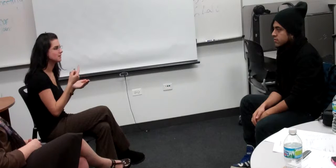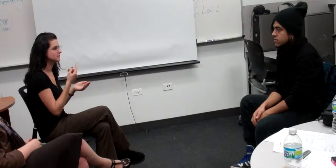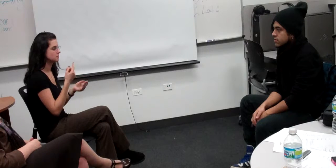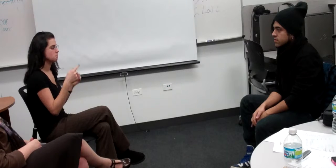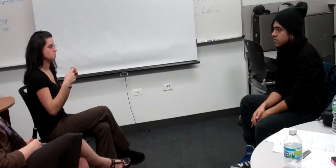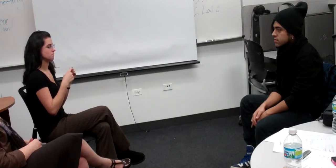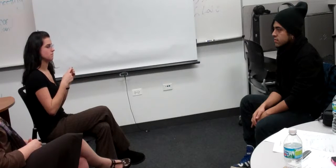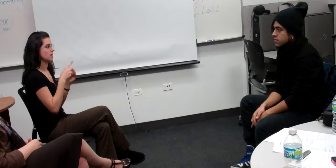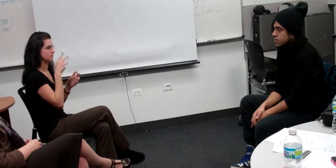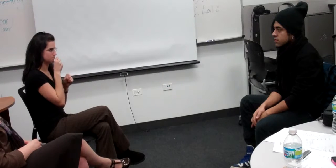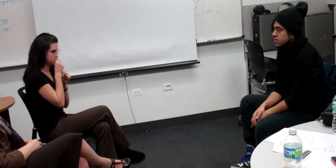okay?